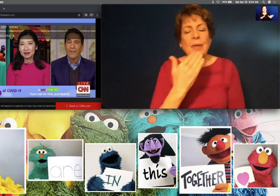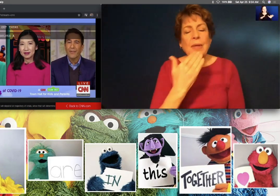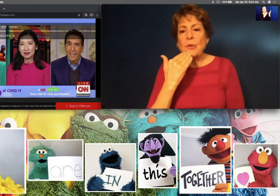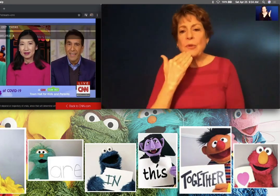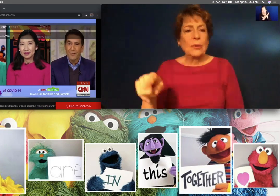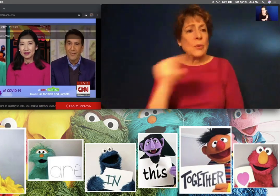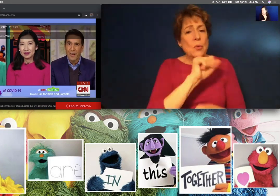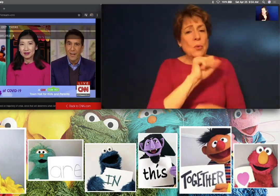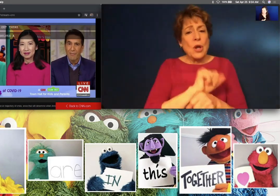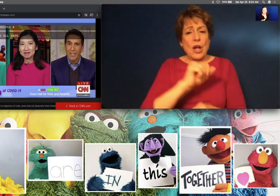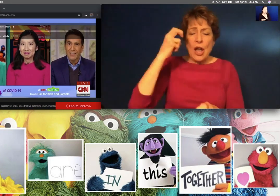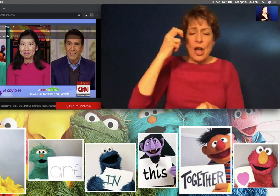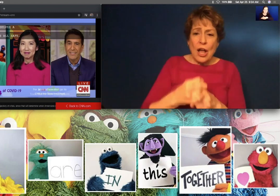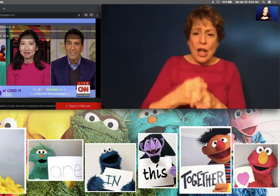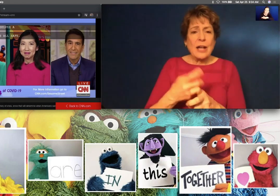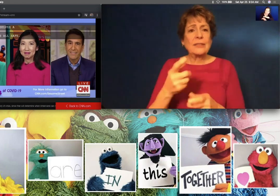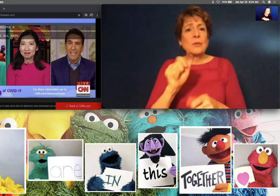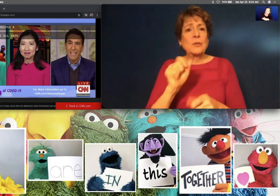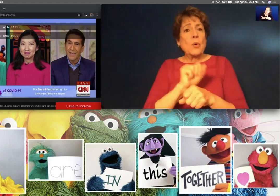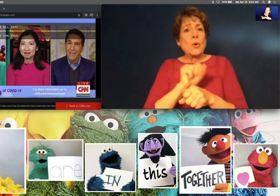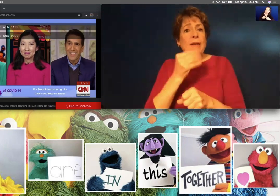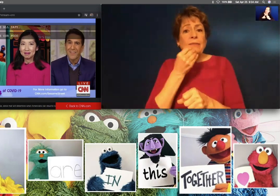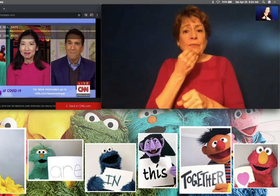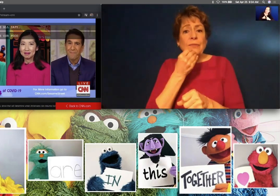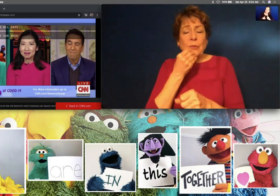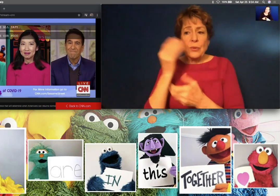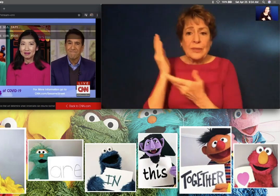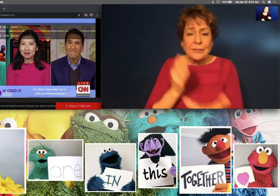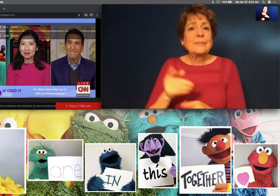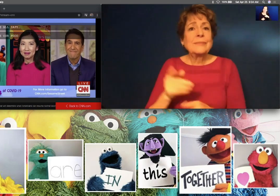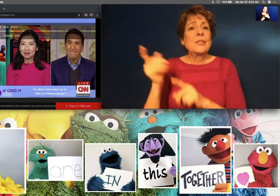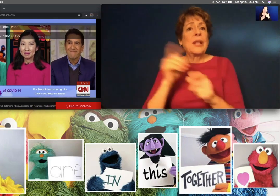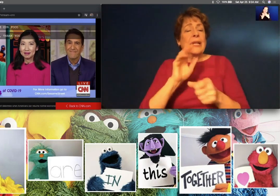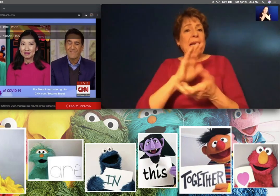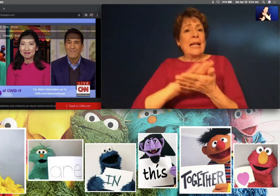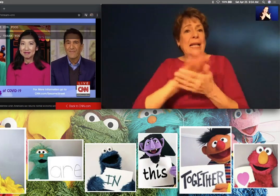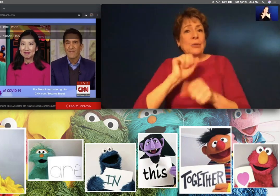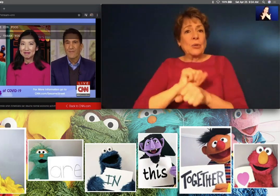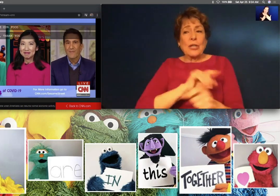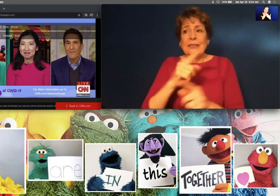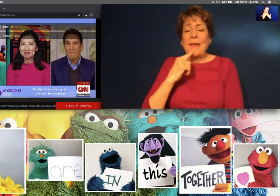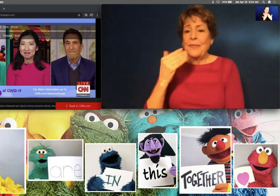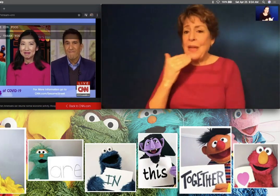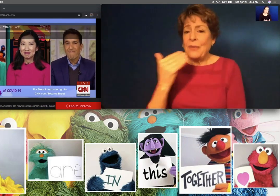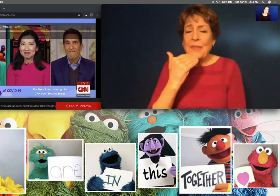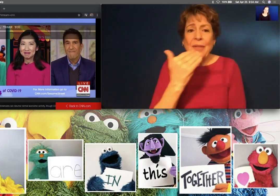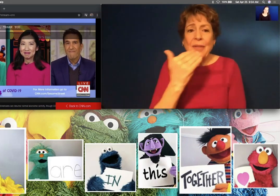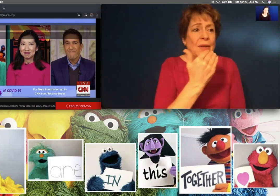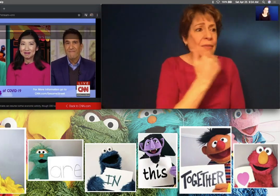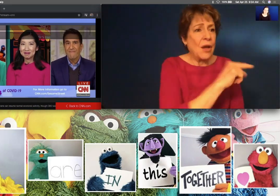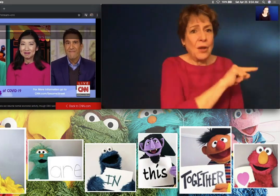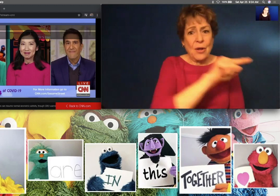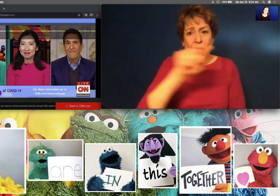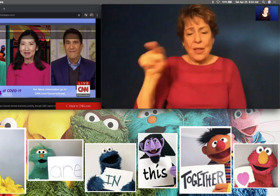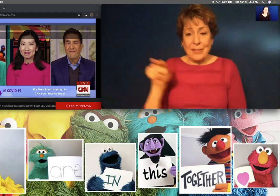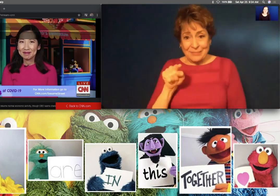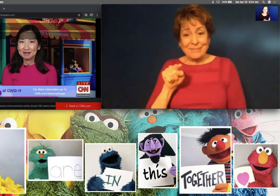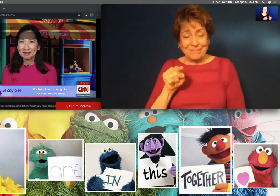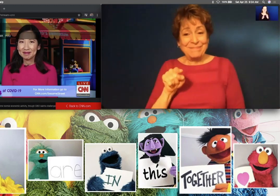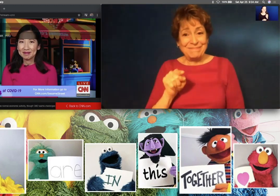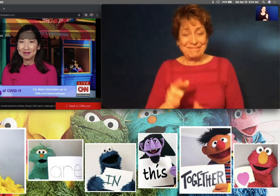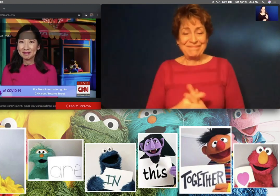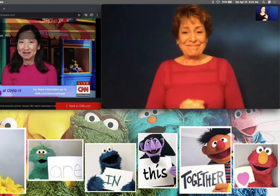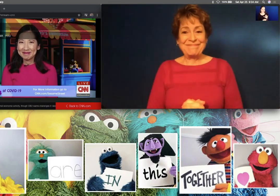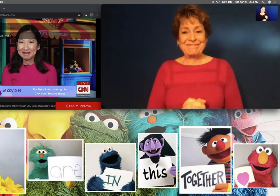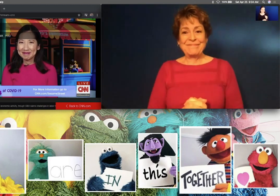other things. So thank you very much. That's what I say. We can never say thank you enough to them. Dr. Lena, thank you for answering so